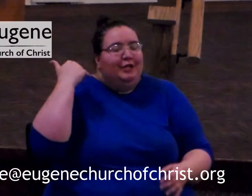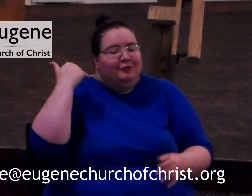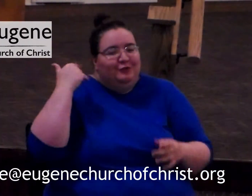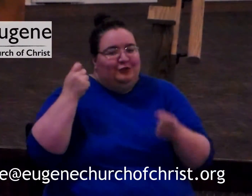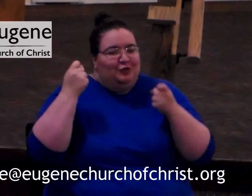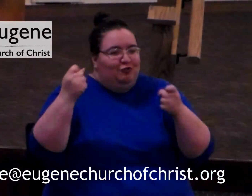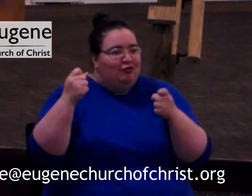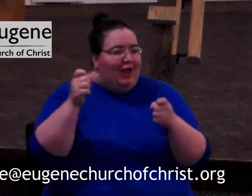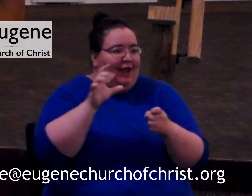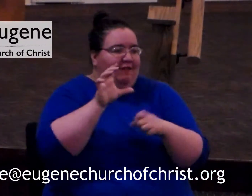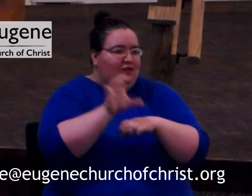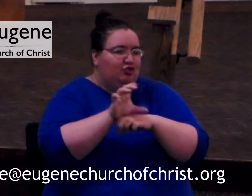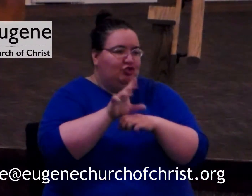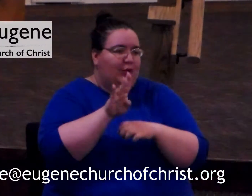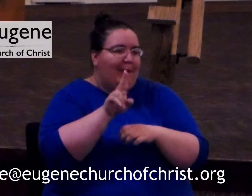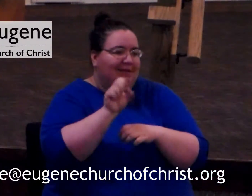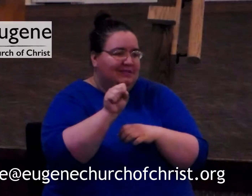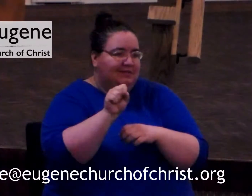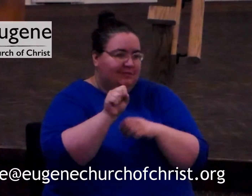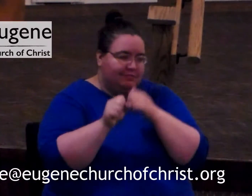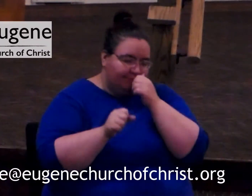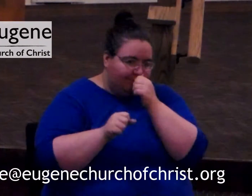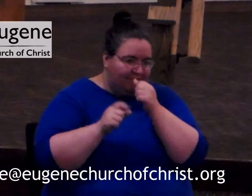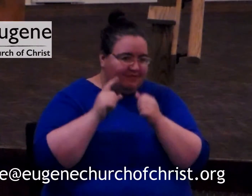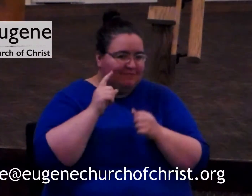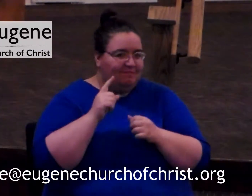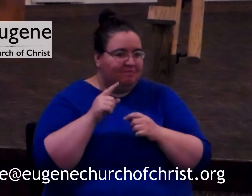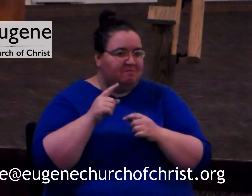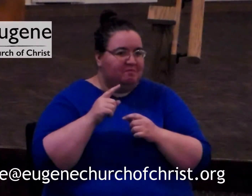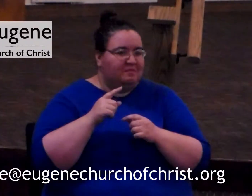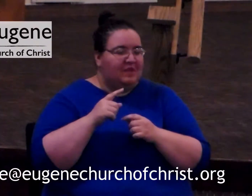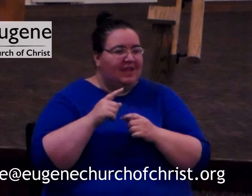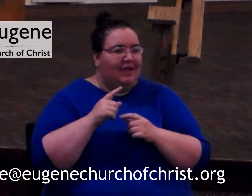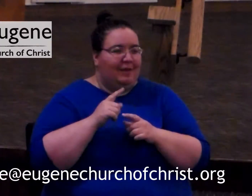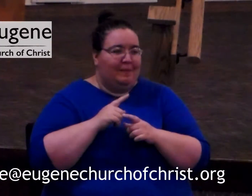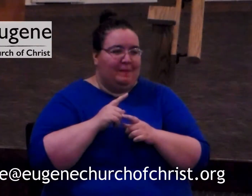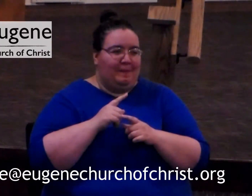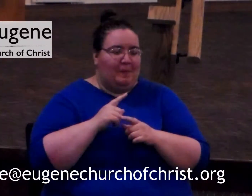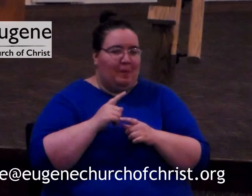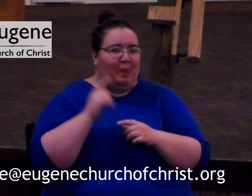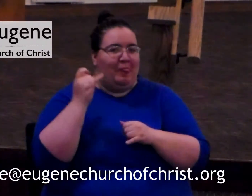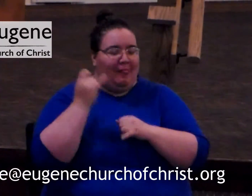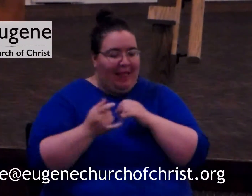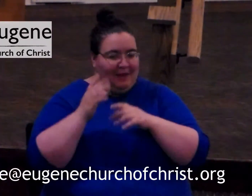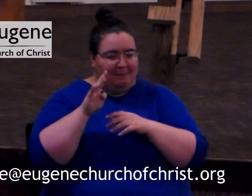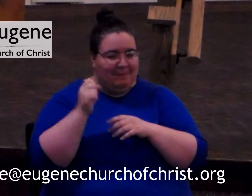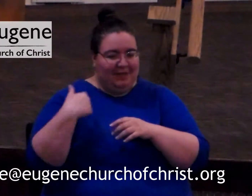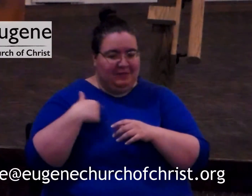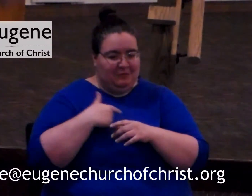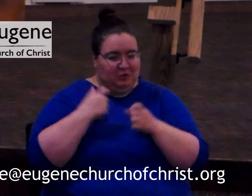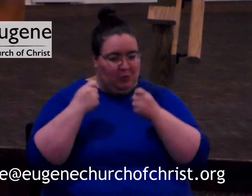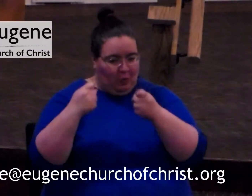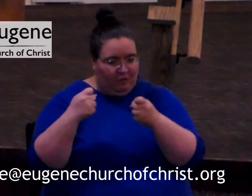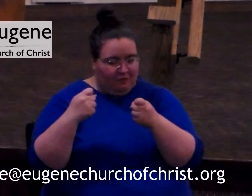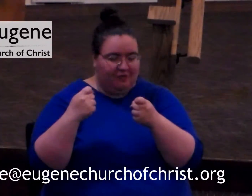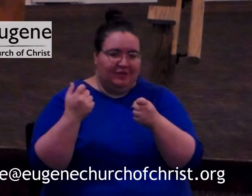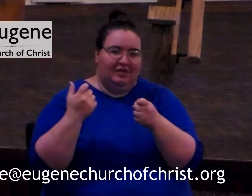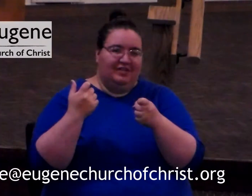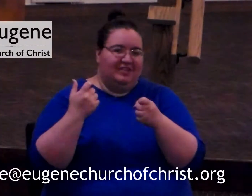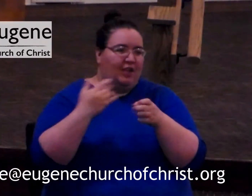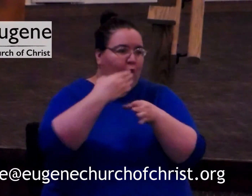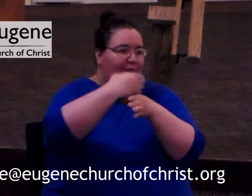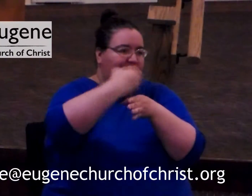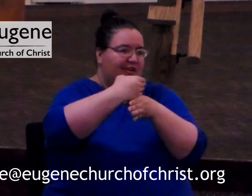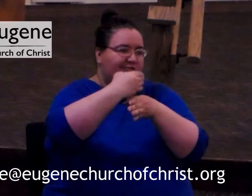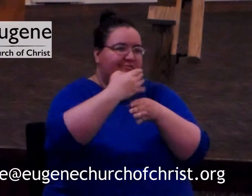open, which was a bad design idea. But periodically, I would have some 7th grade girl, no offense to 7th grade